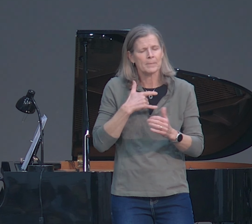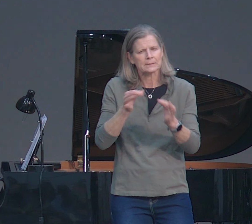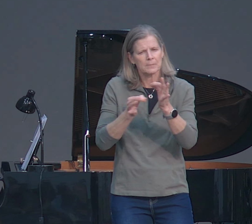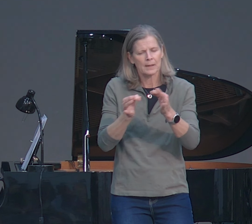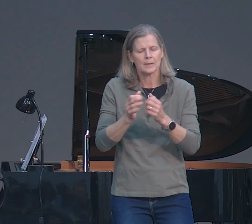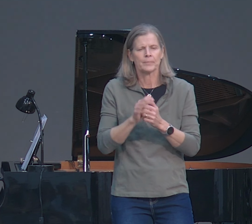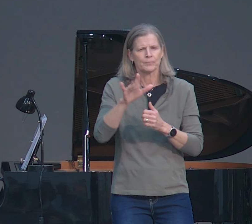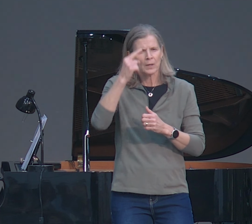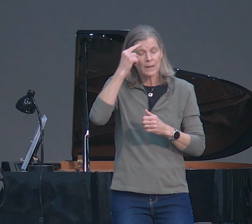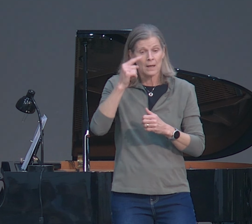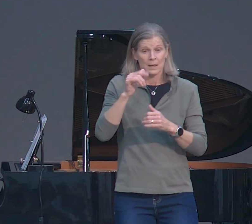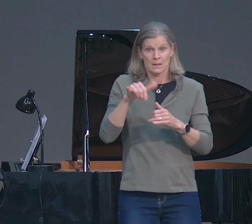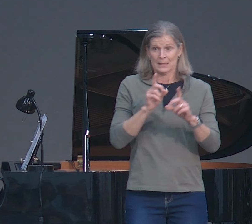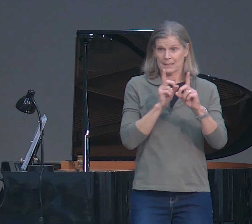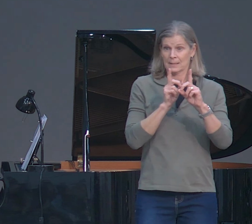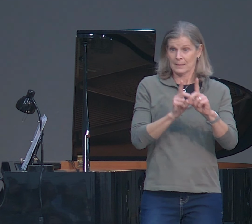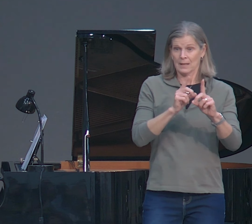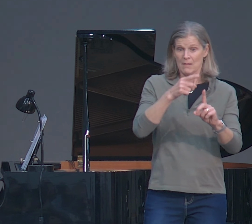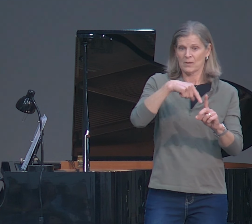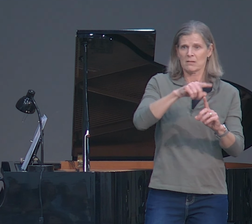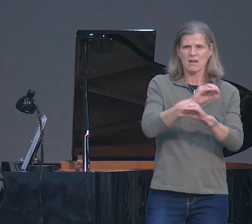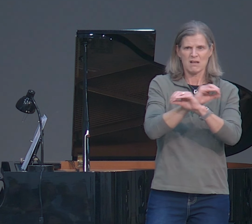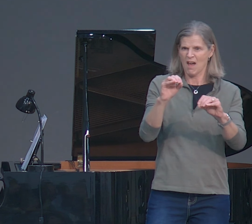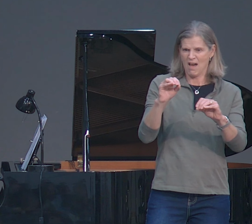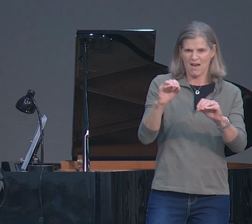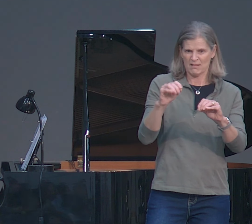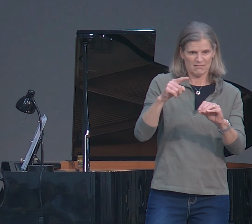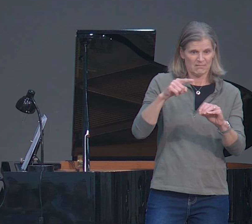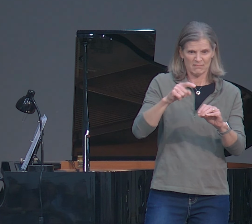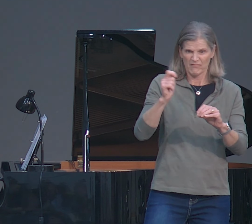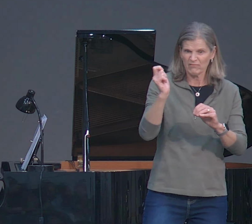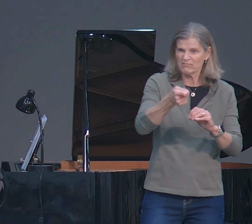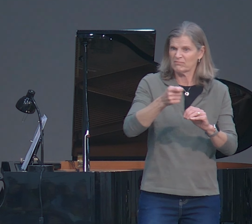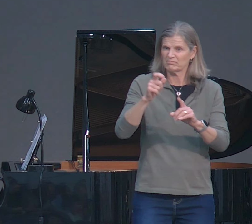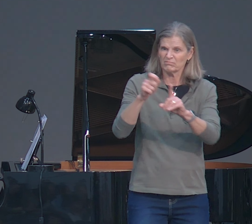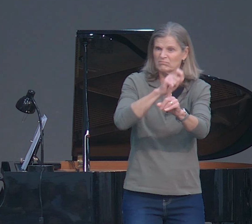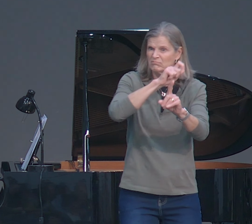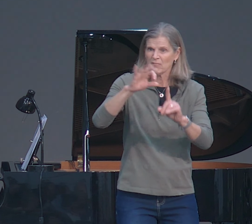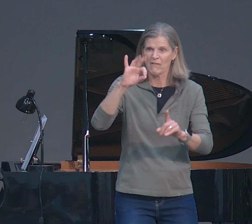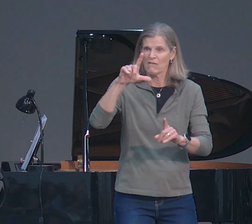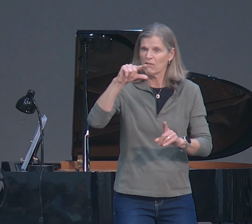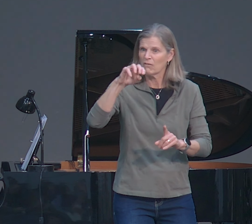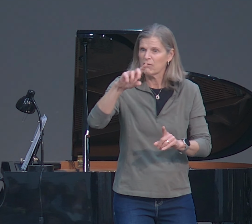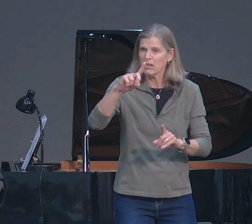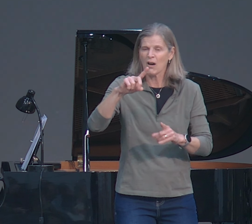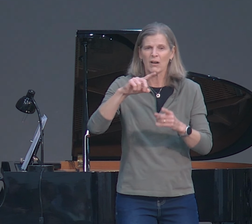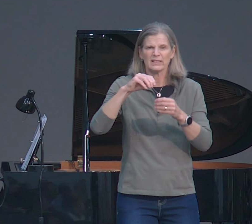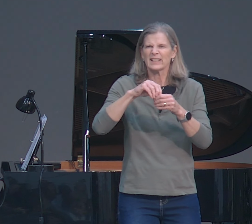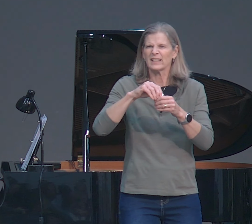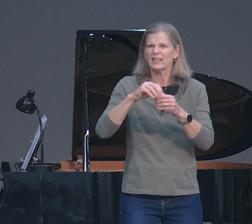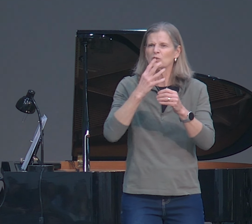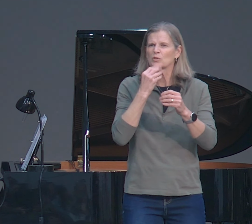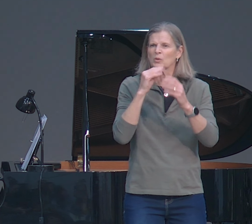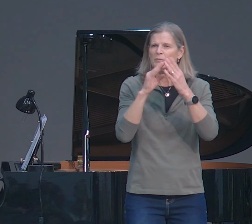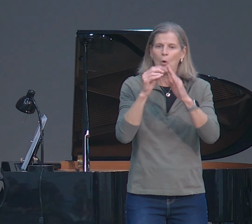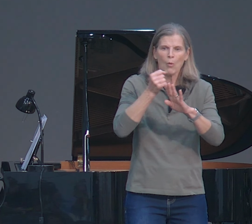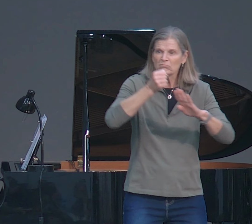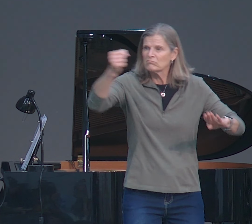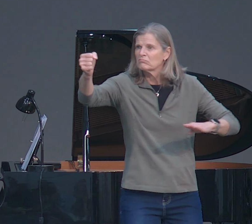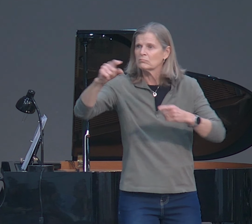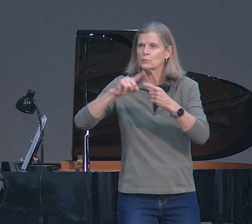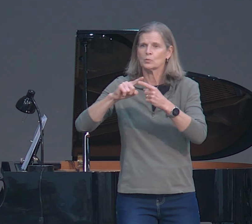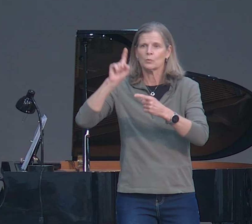if you think about this, none of the disciples were flogged or flogged in the synagogues or dragged before governors or